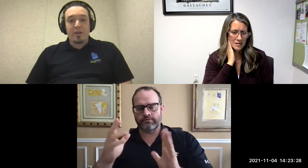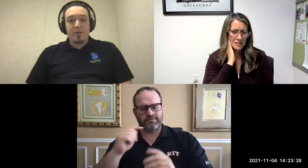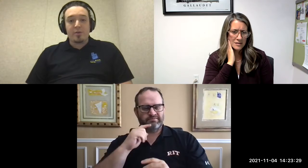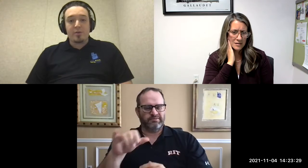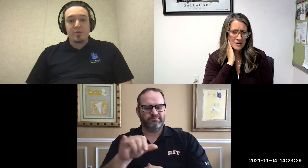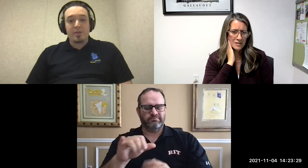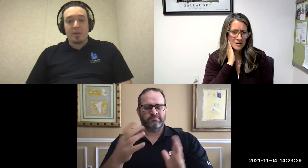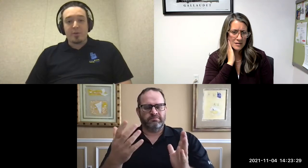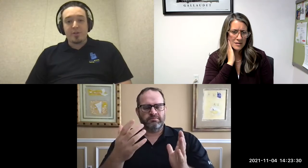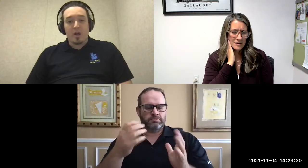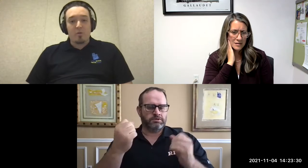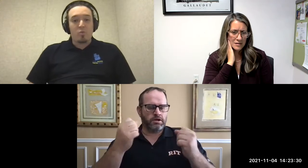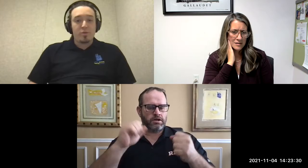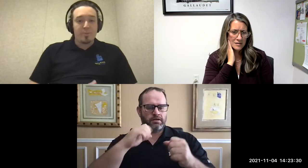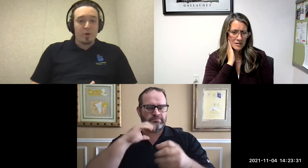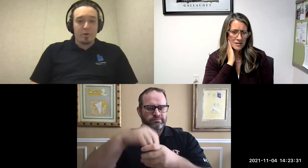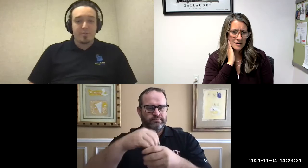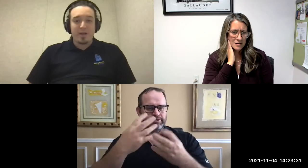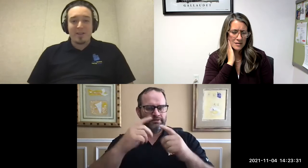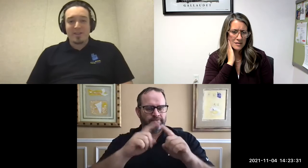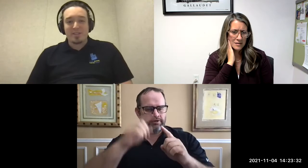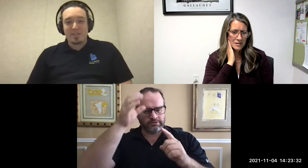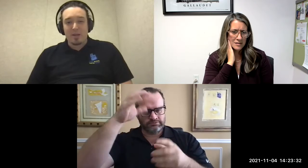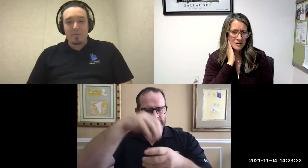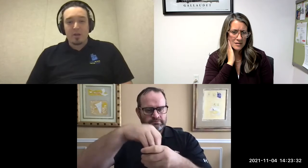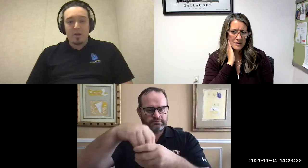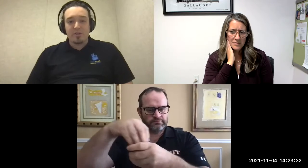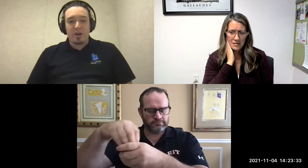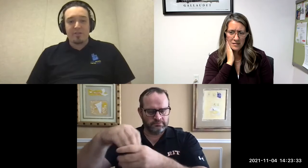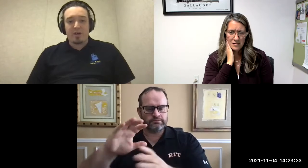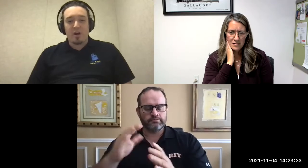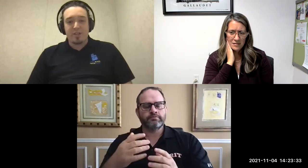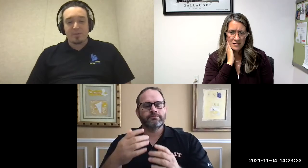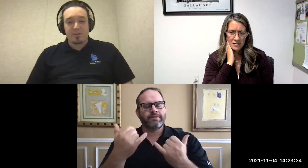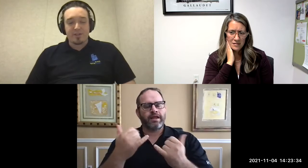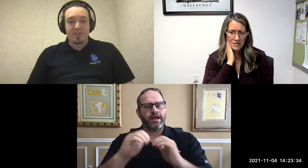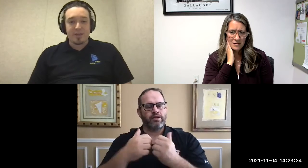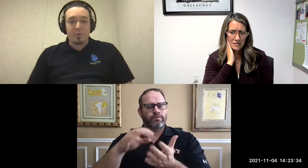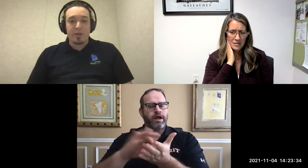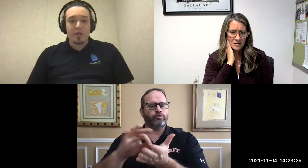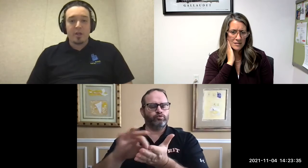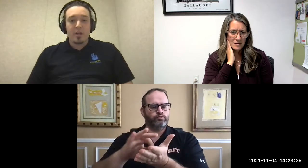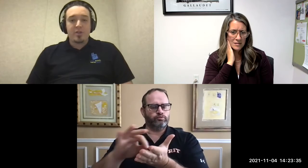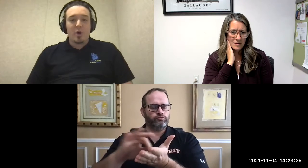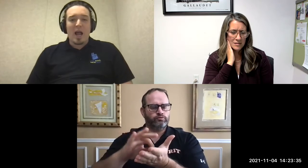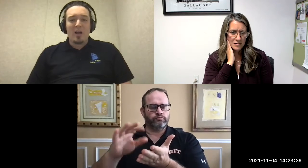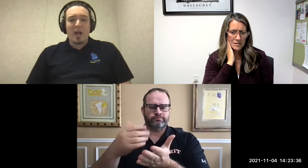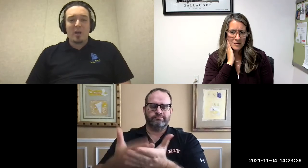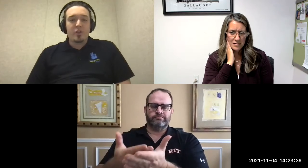to use sign language, not spoken words, but it's the same. There's a lot of different concepts that translate the same way. So how do we